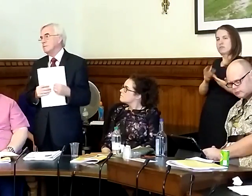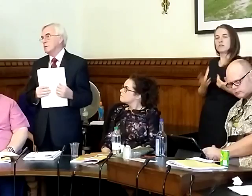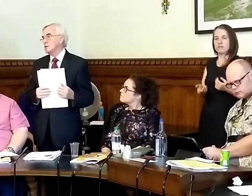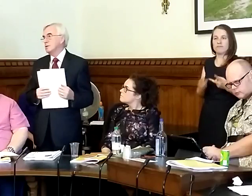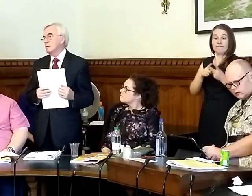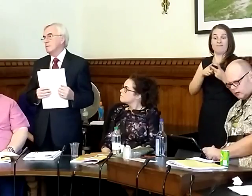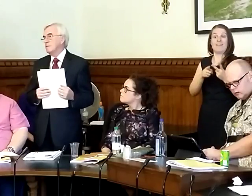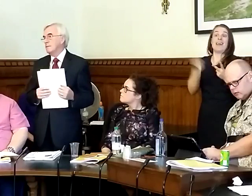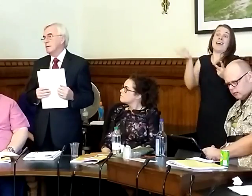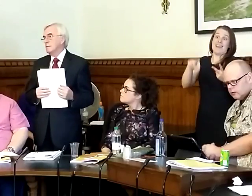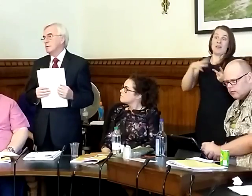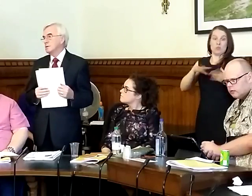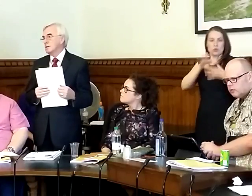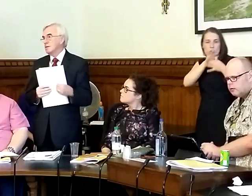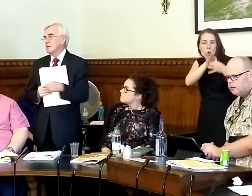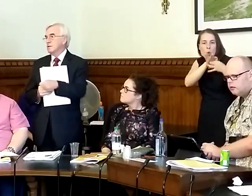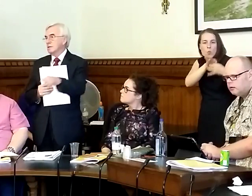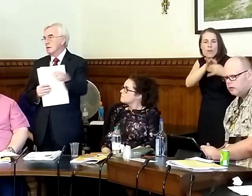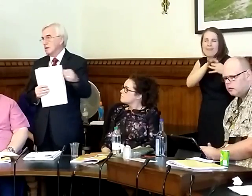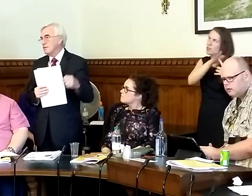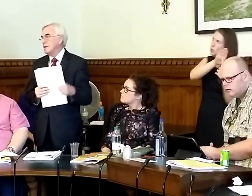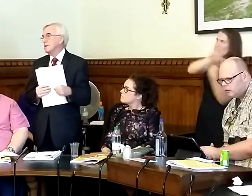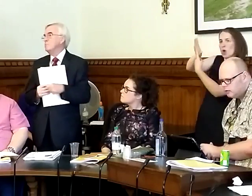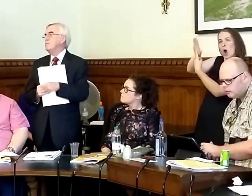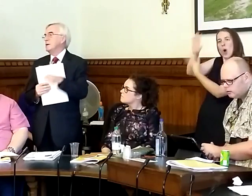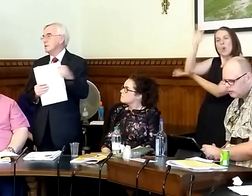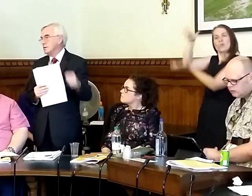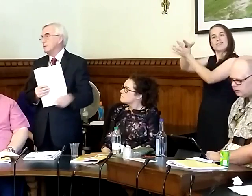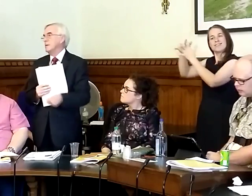what central government is doing. Because I think